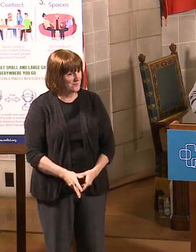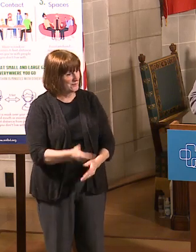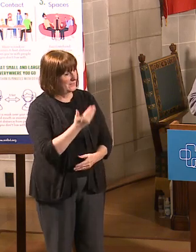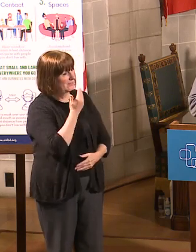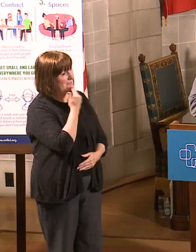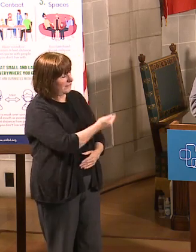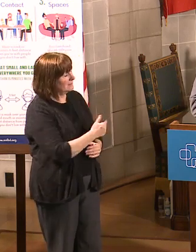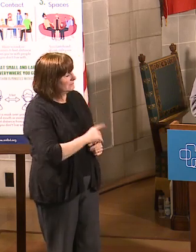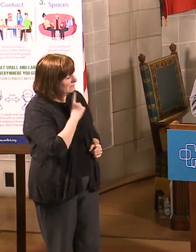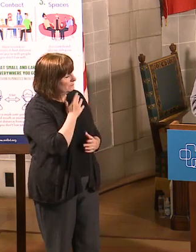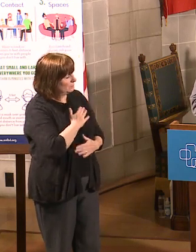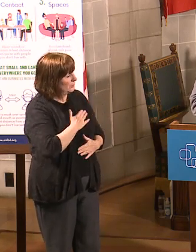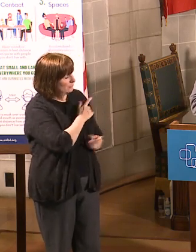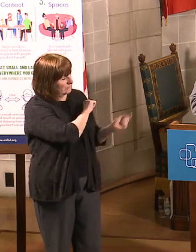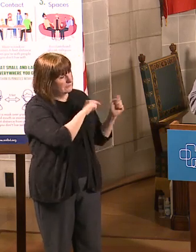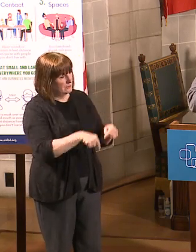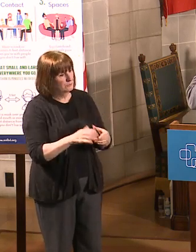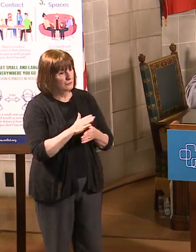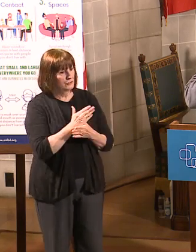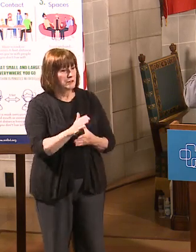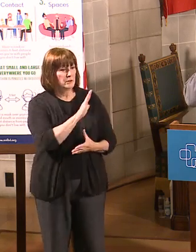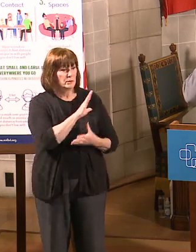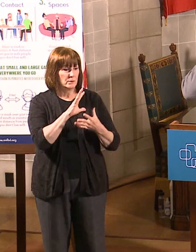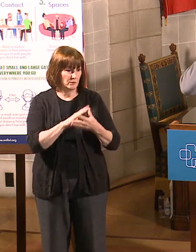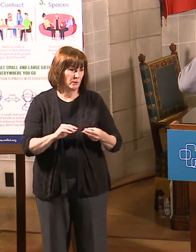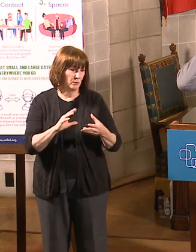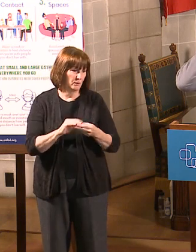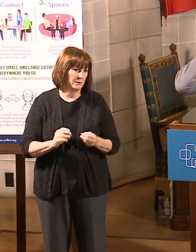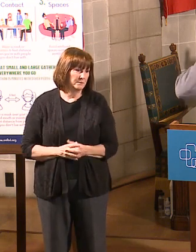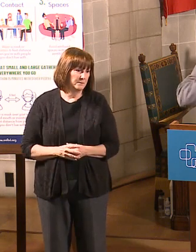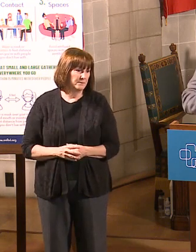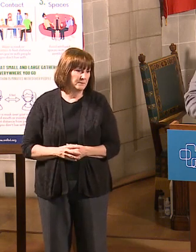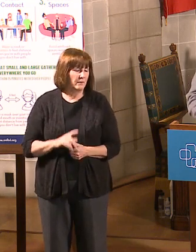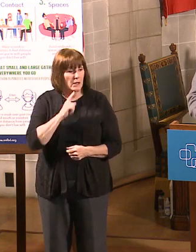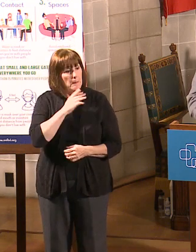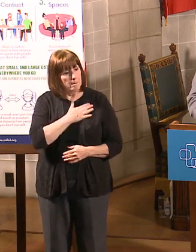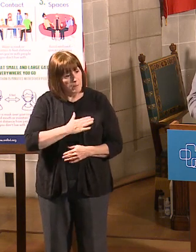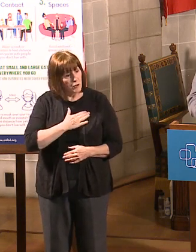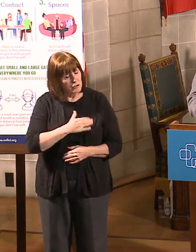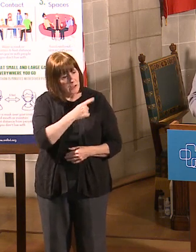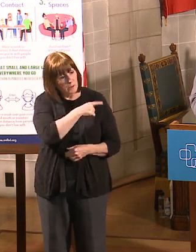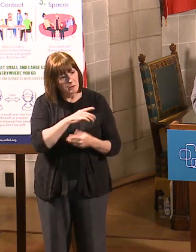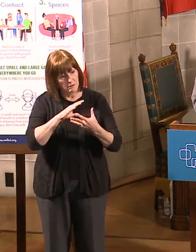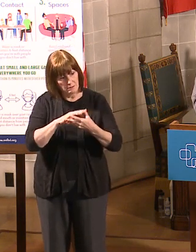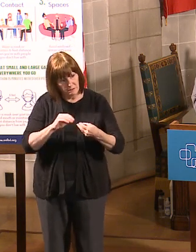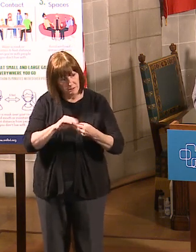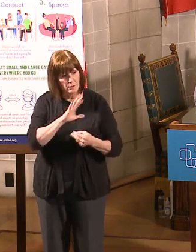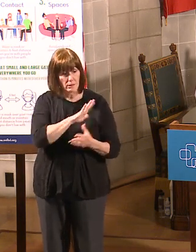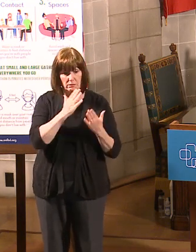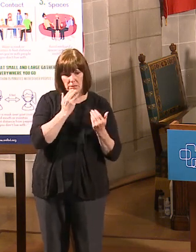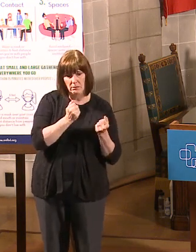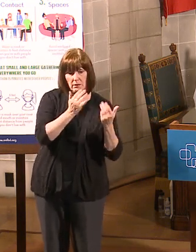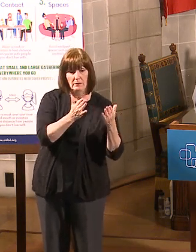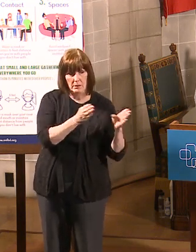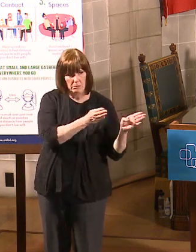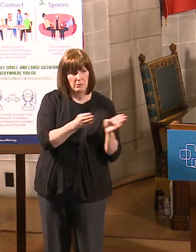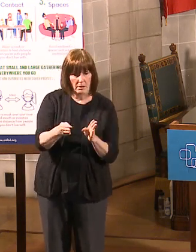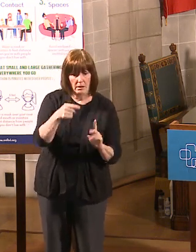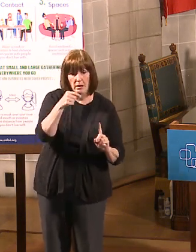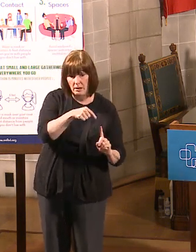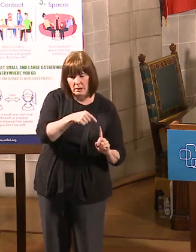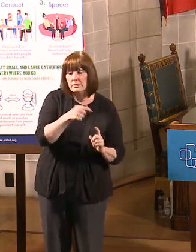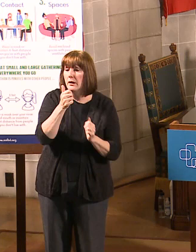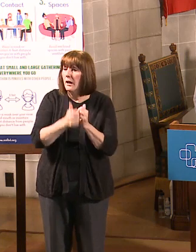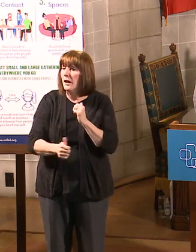much, Craig. Appreciate you coming in and sharing your story. And appreciate you also talking about your Thanksgiving plans, because that's something that